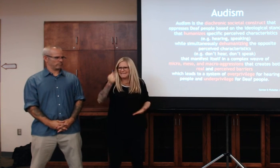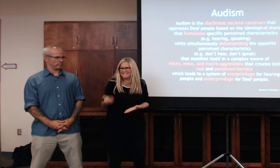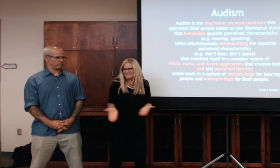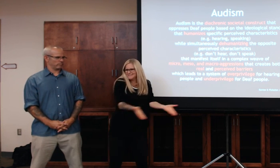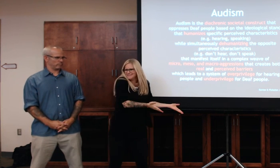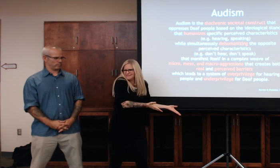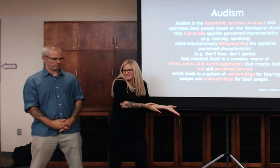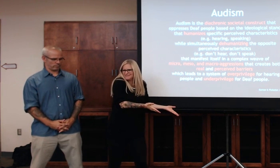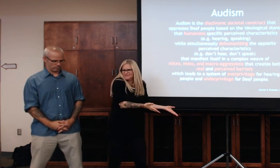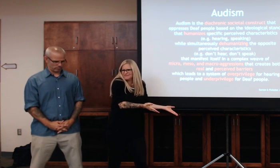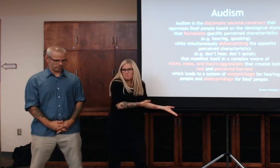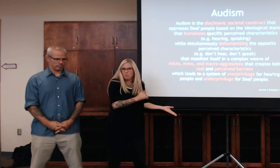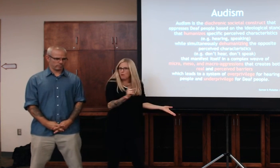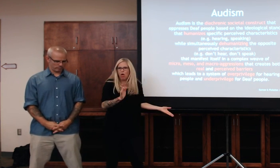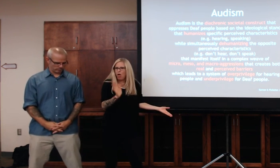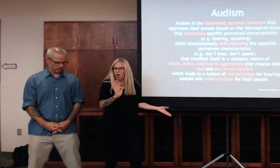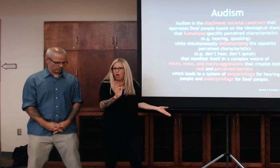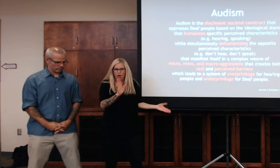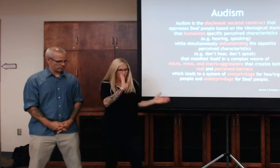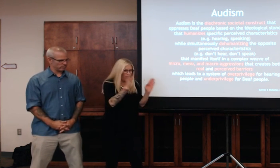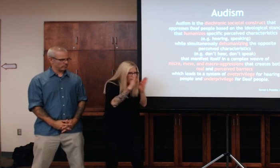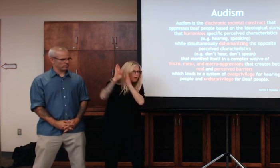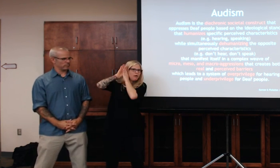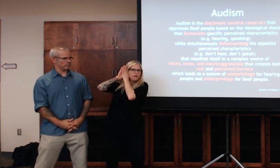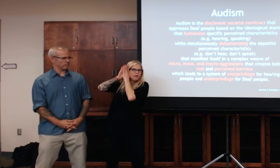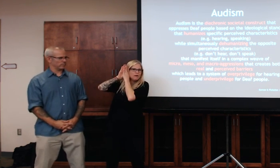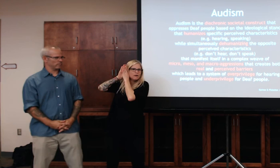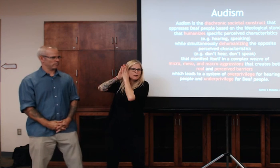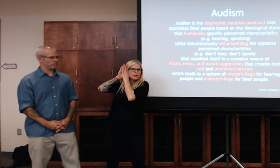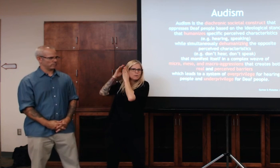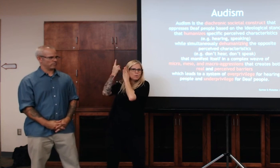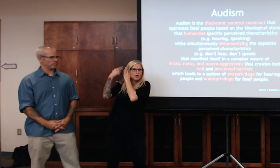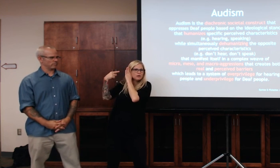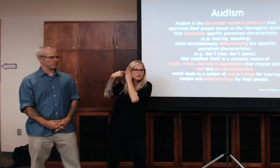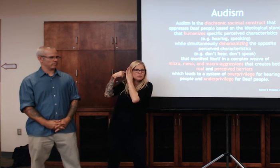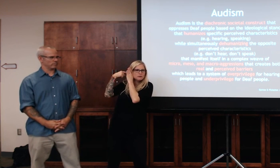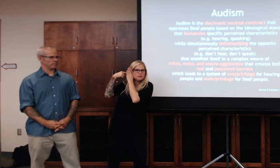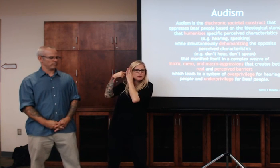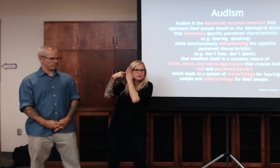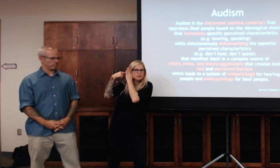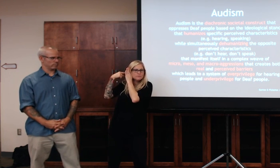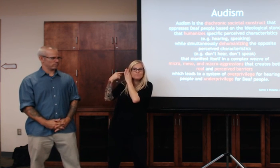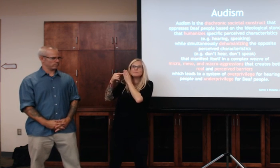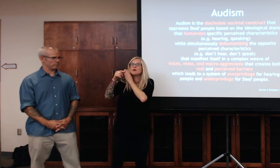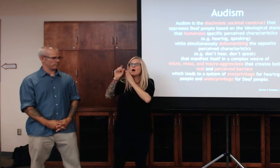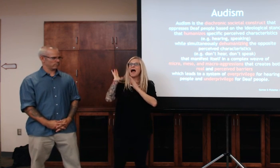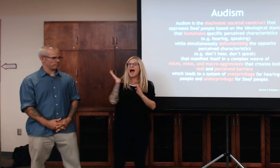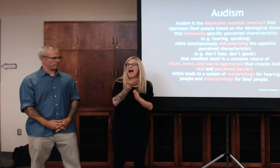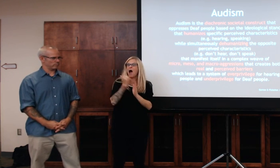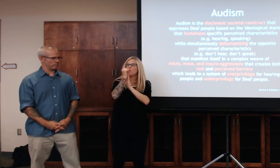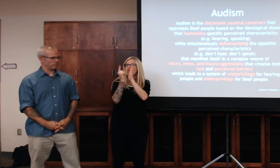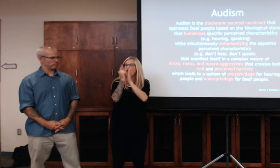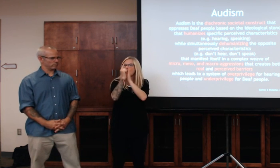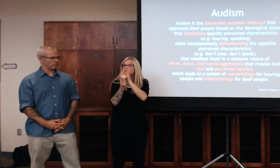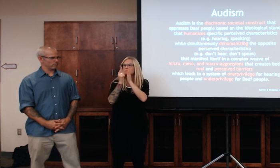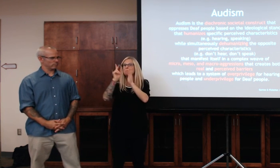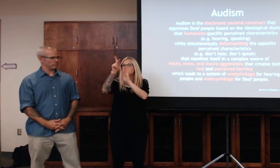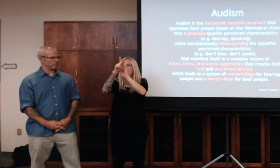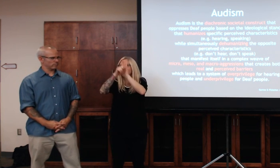this child is definitely a rich human being, but all they're focusing on is just that one organ, the ear. Our laws and